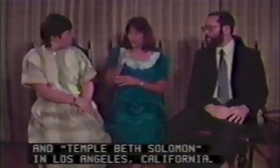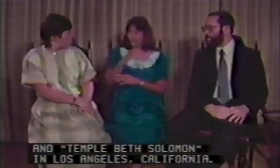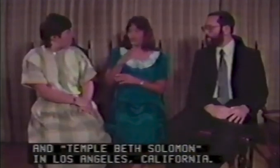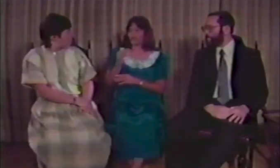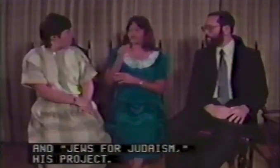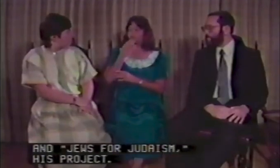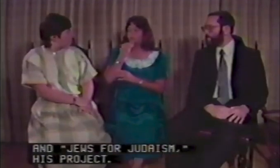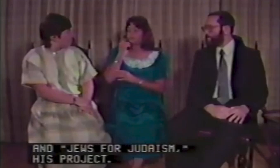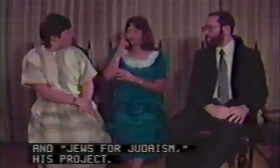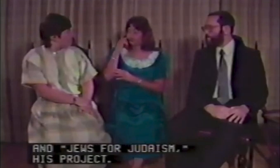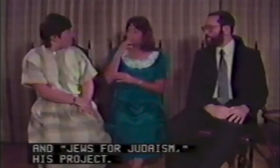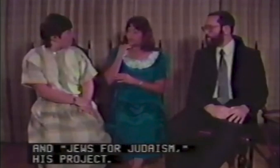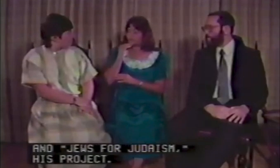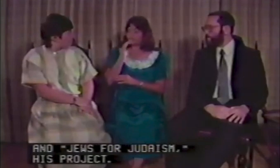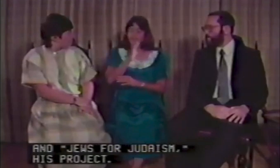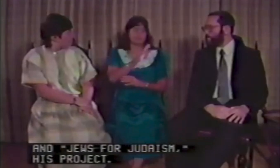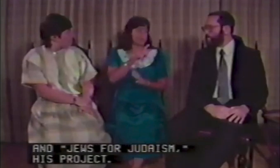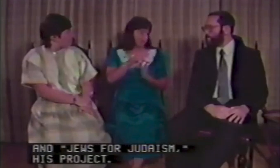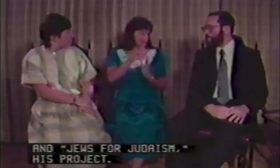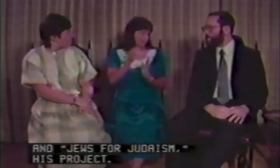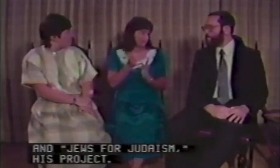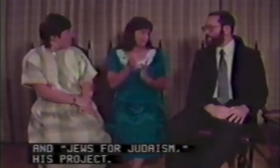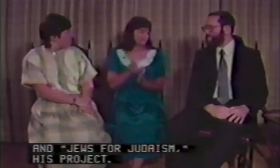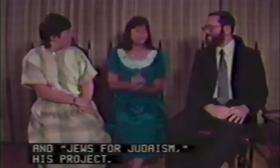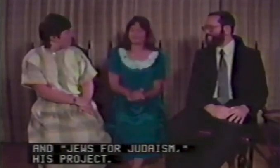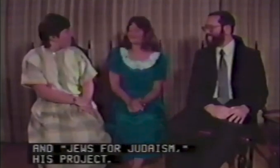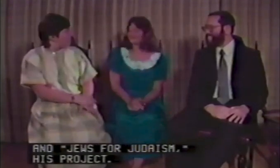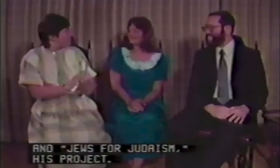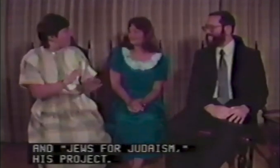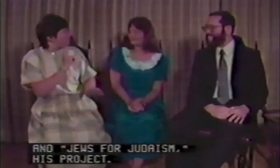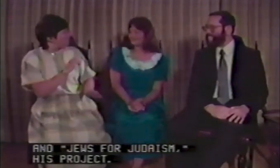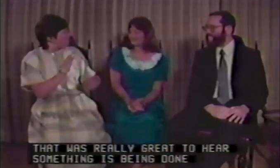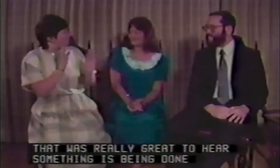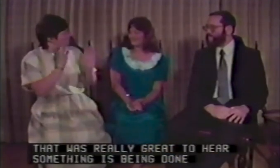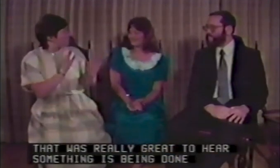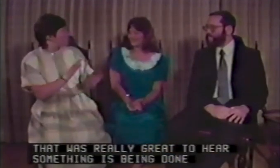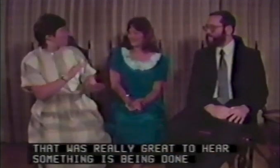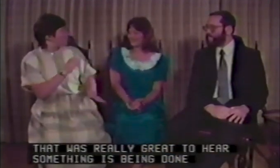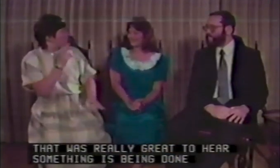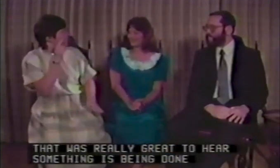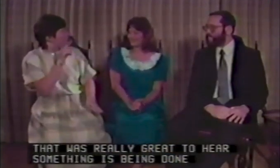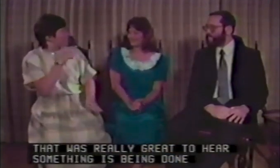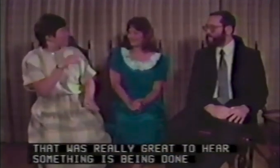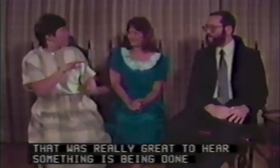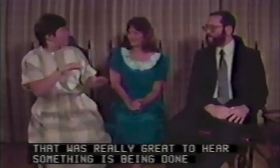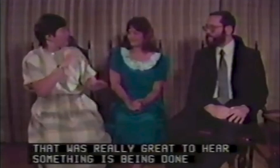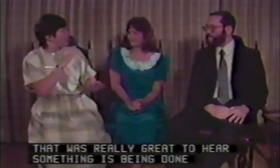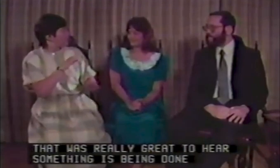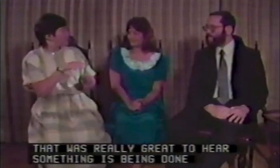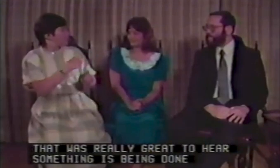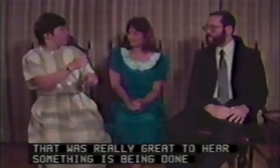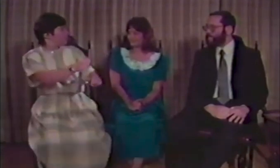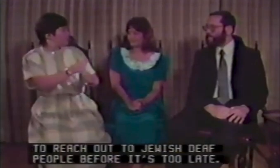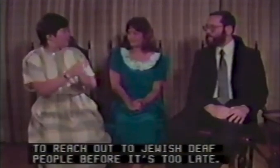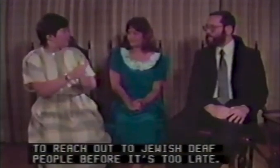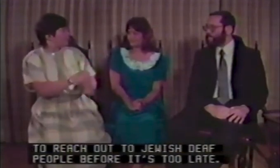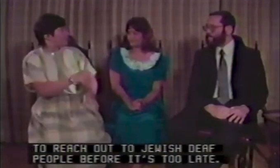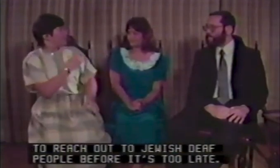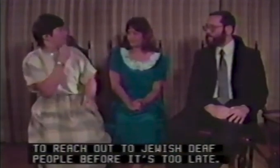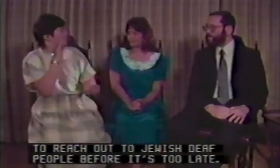Well, it's really great to hear that something's being done to reach out to Jewish deaf before it's too late. Thank you for